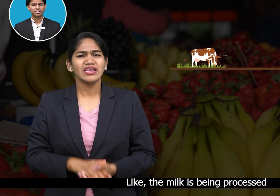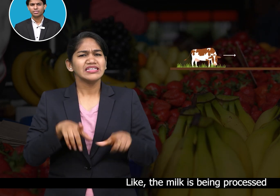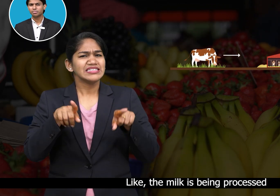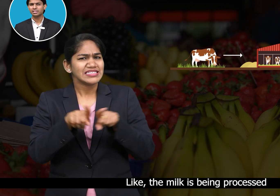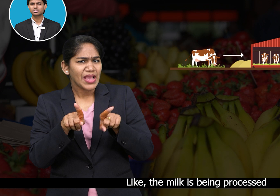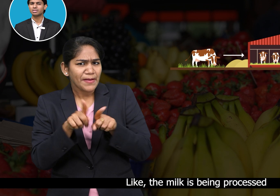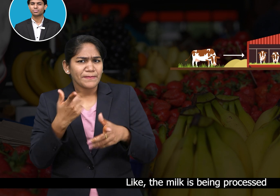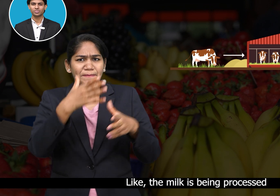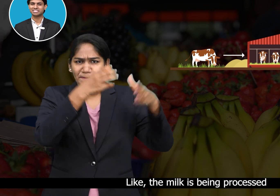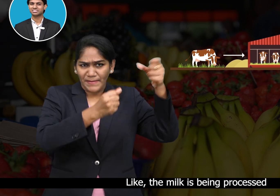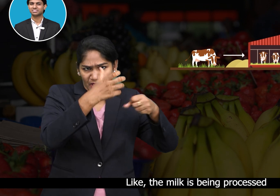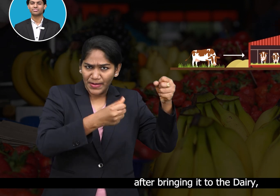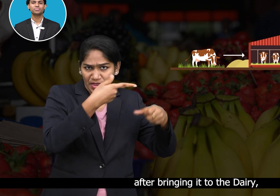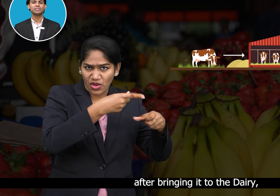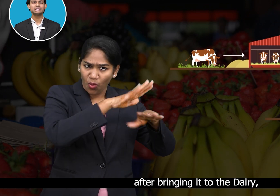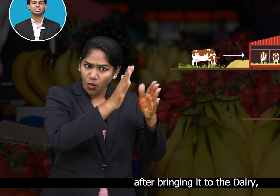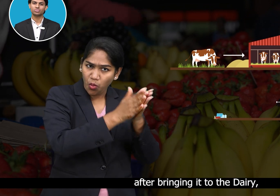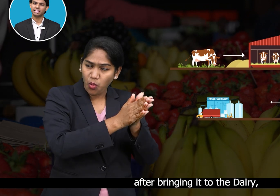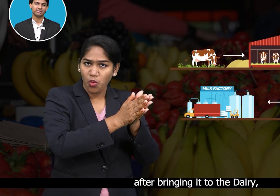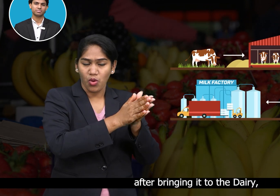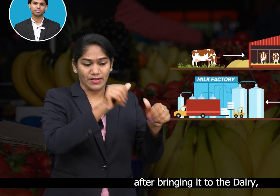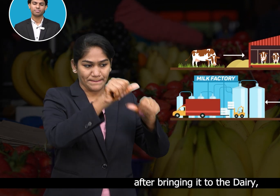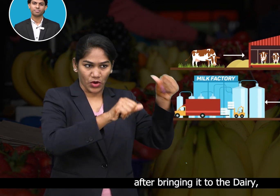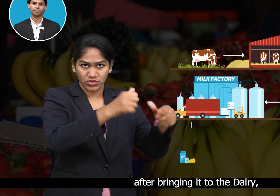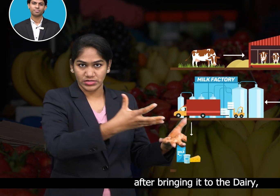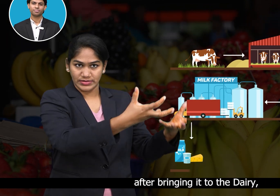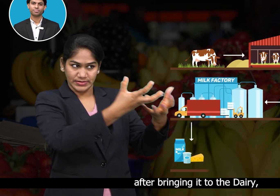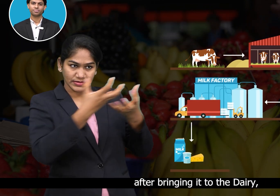Like, the milk is being processed after bringing it to the dairy.